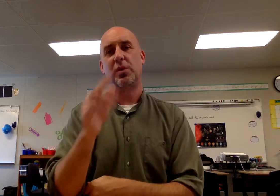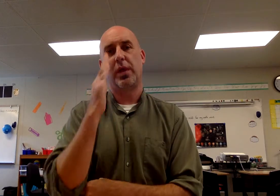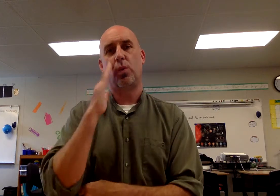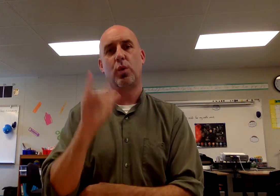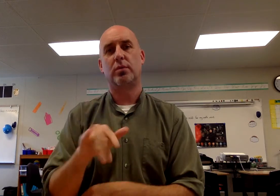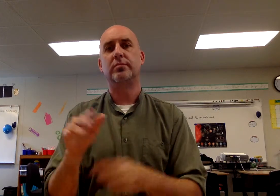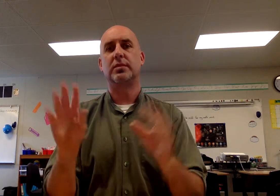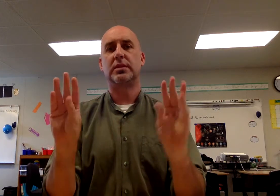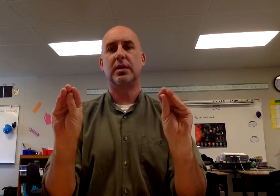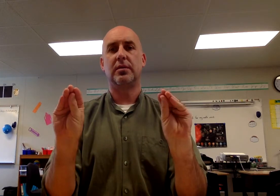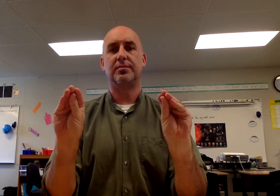that word. It's